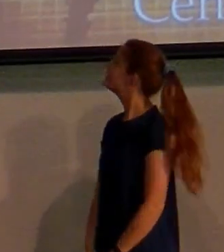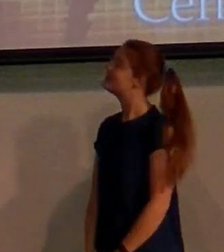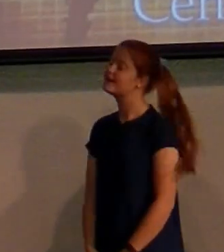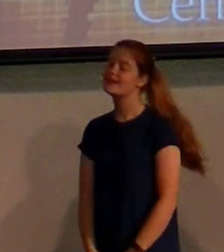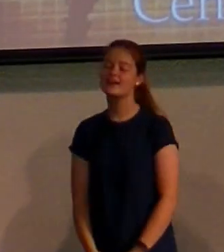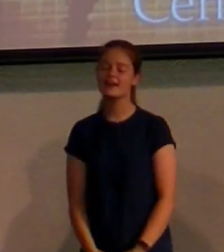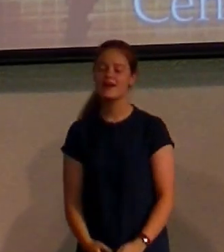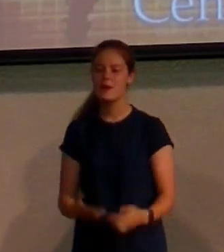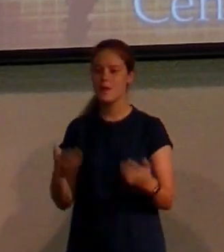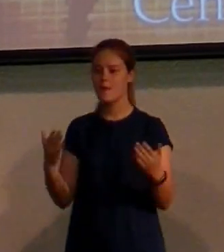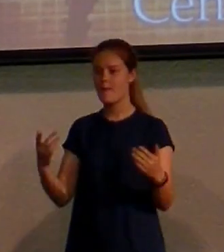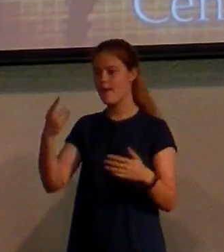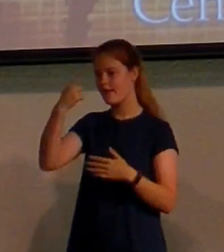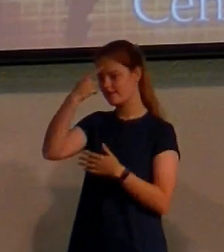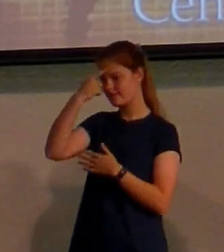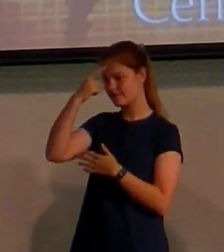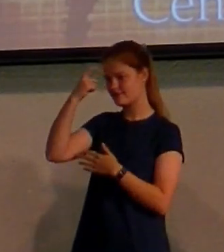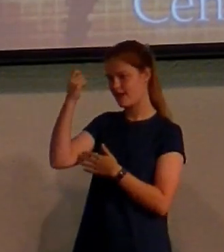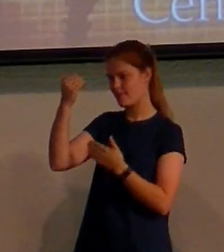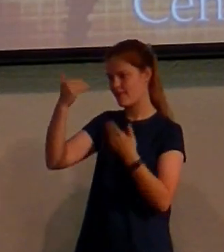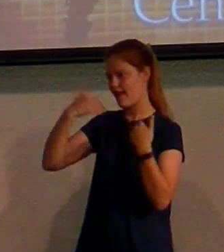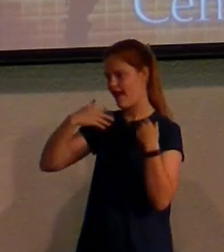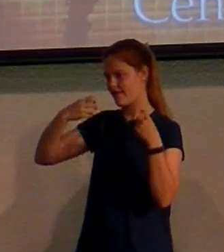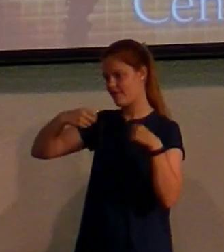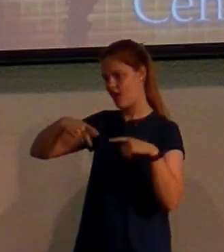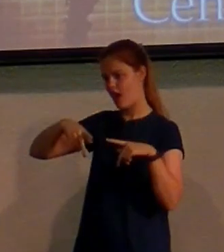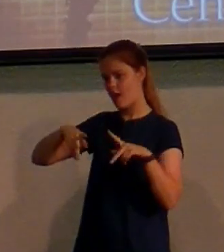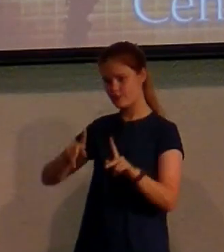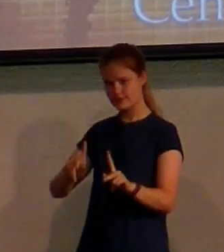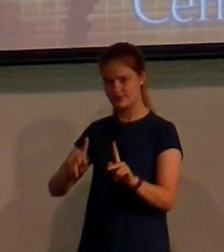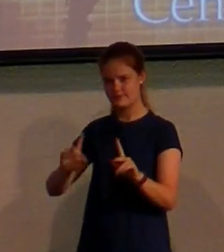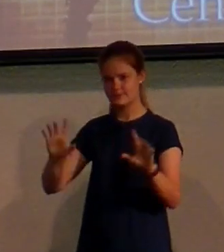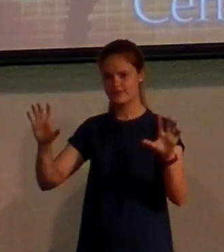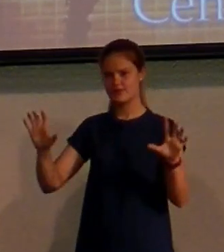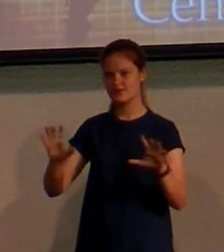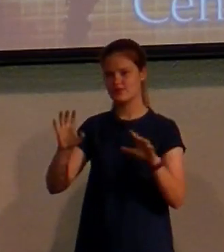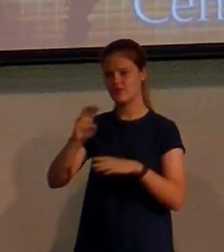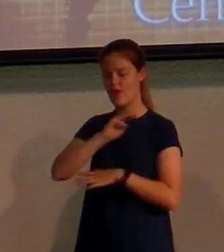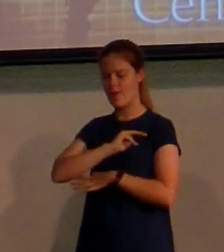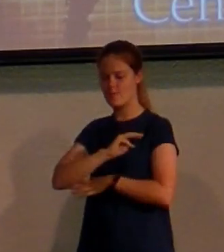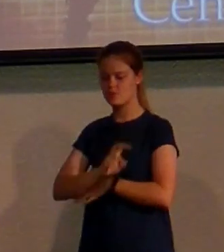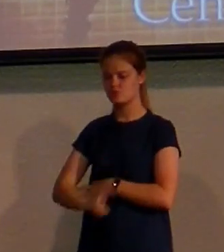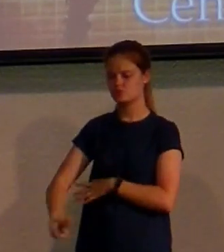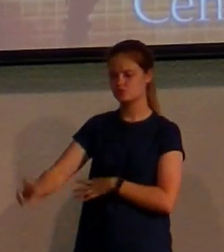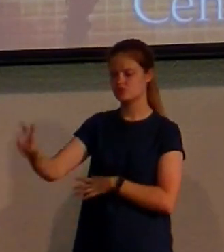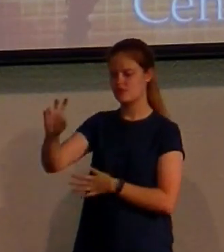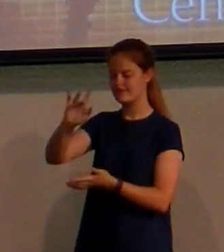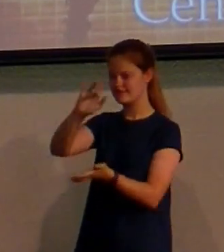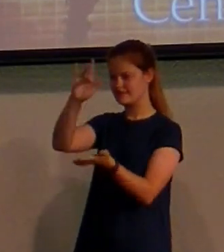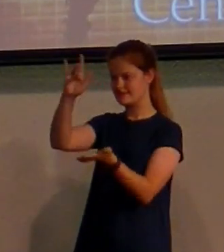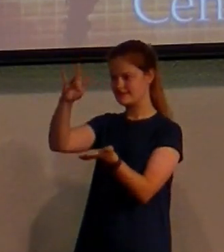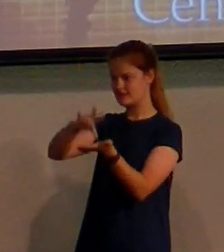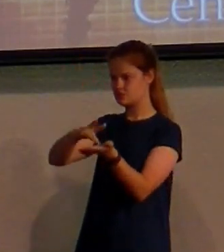Well, this summer we had the opportunity to do a mission trip to Central